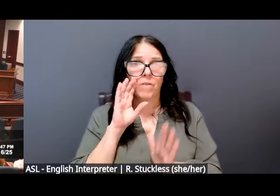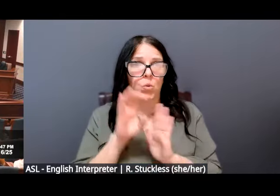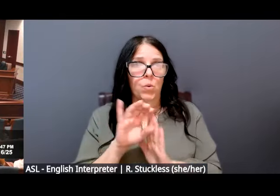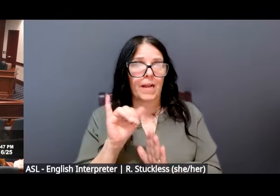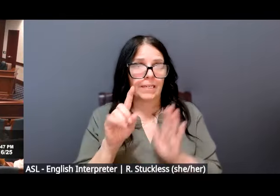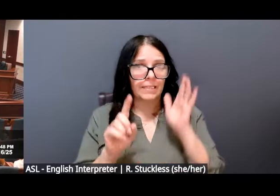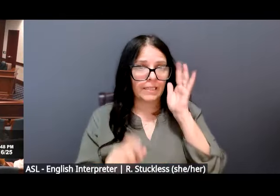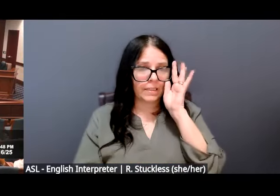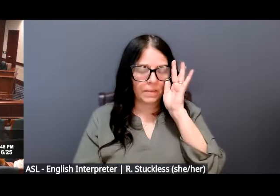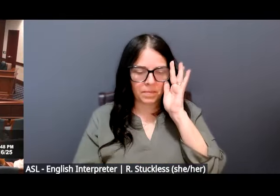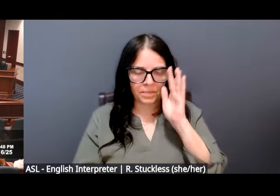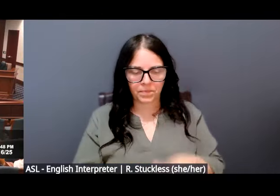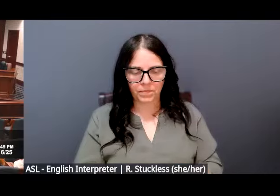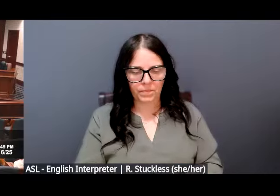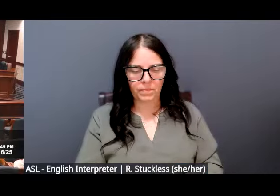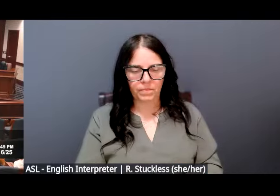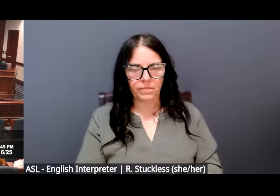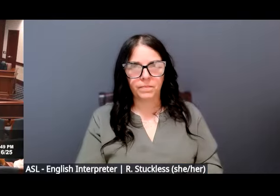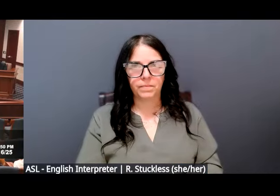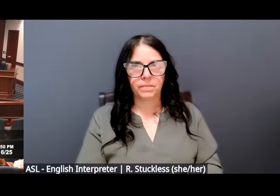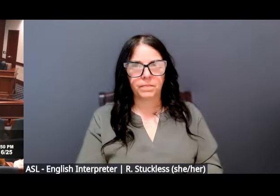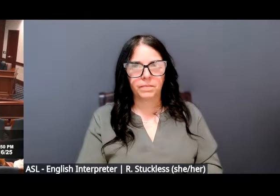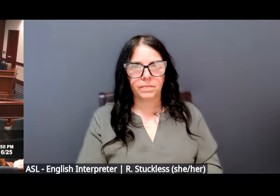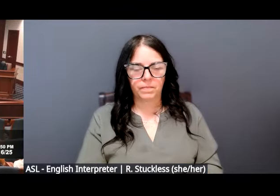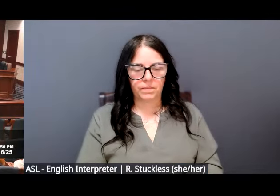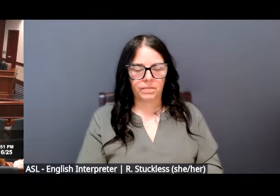Is that the same thing?